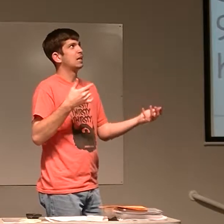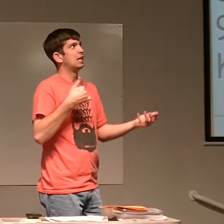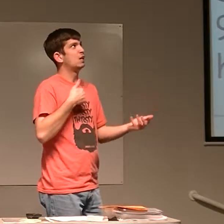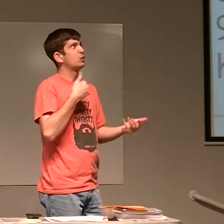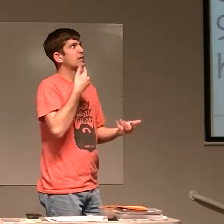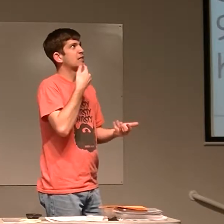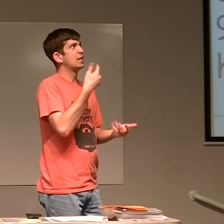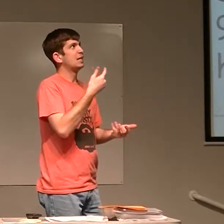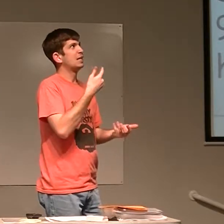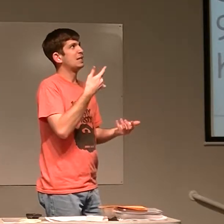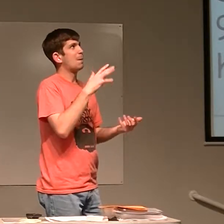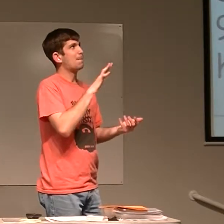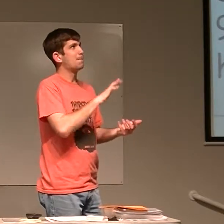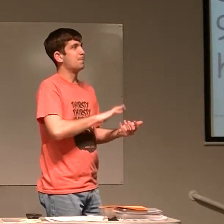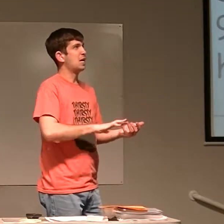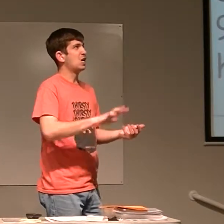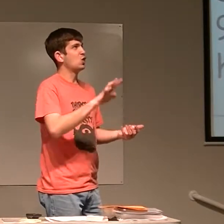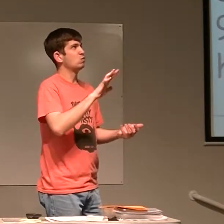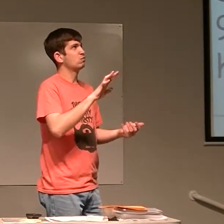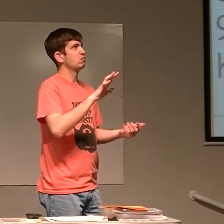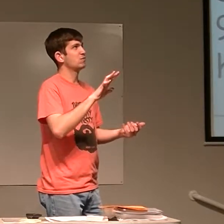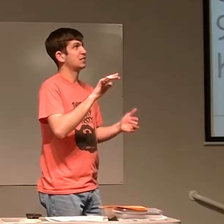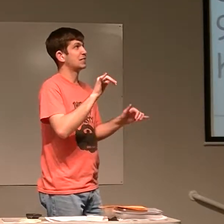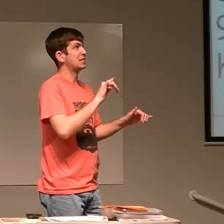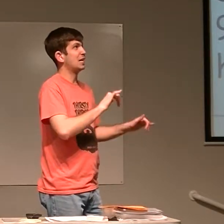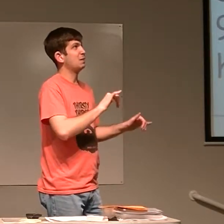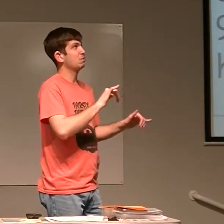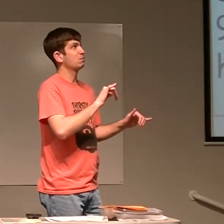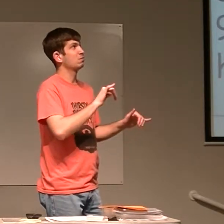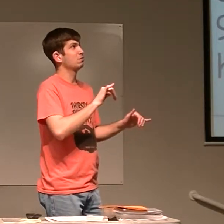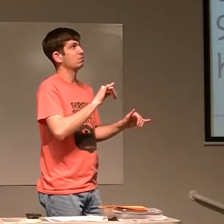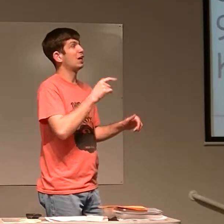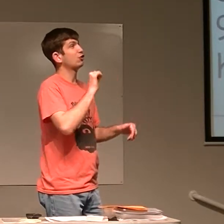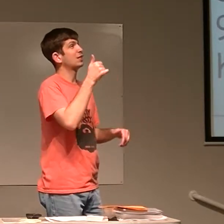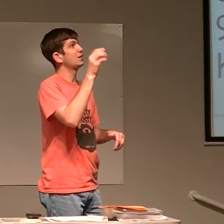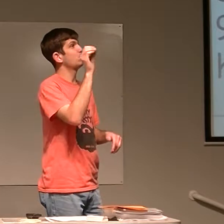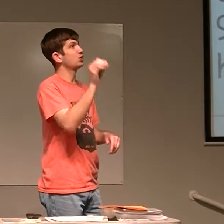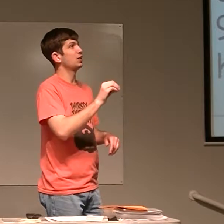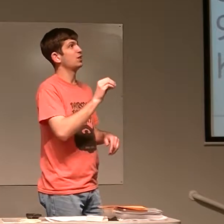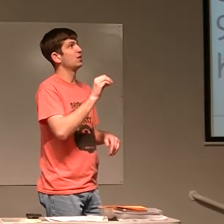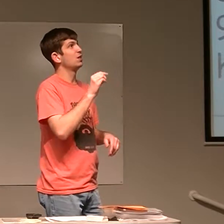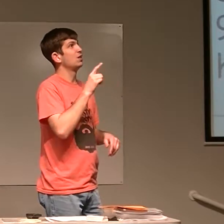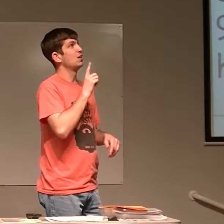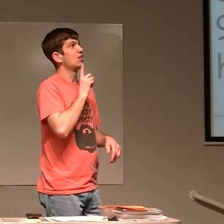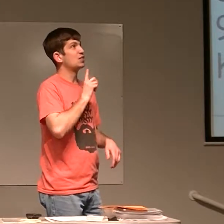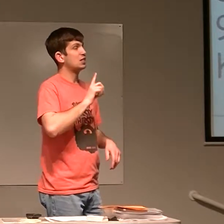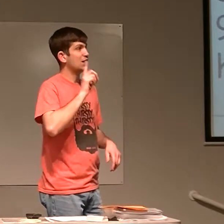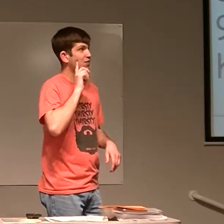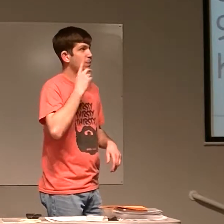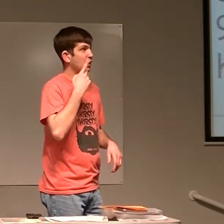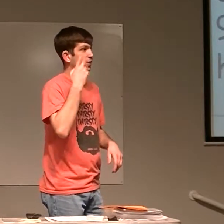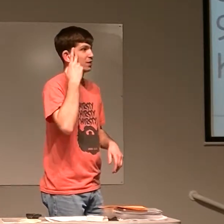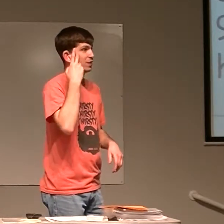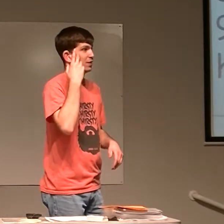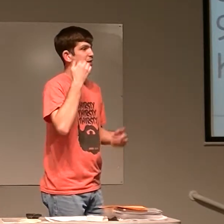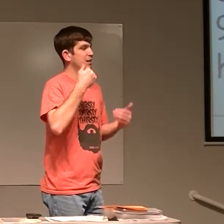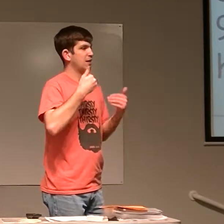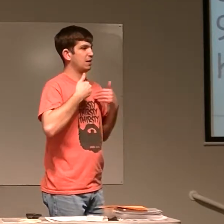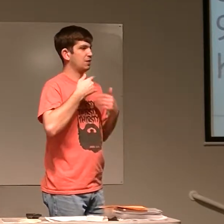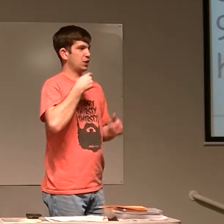I would say about the same, actually 10% of the deaf parent have